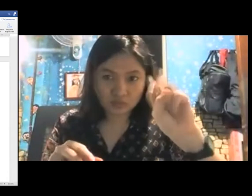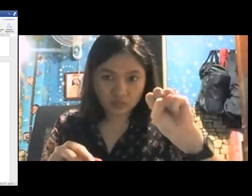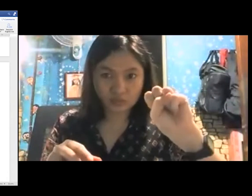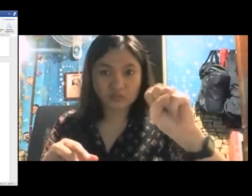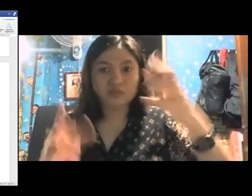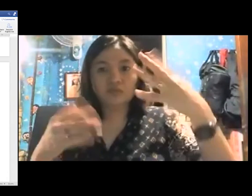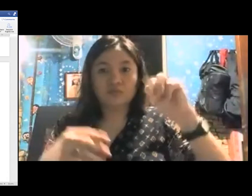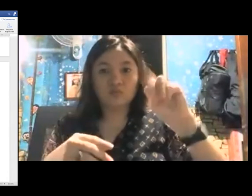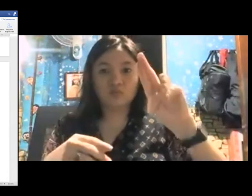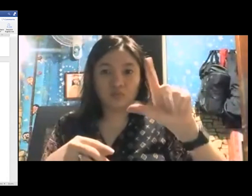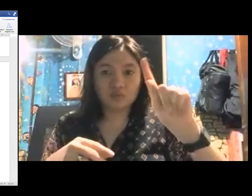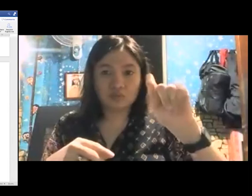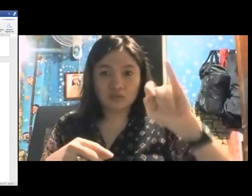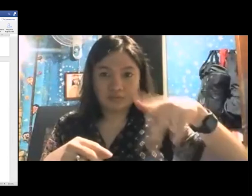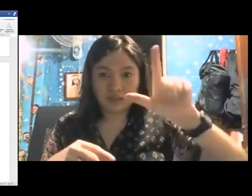So we'll do some